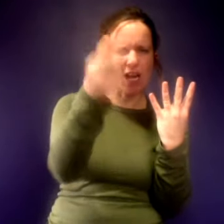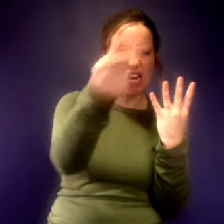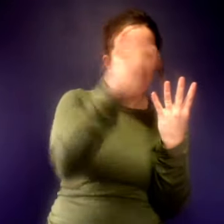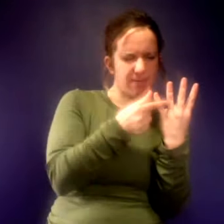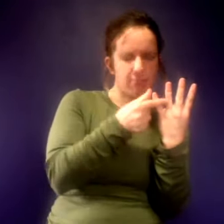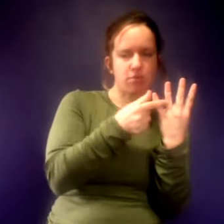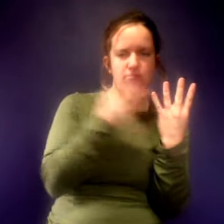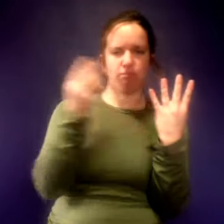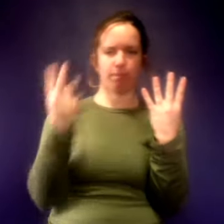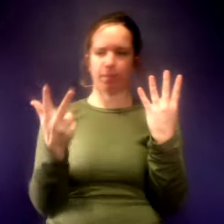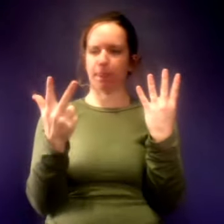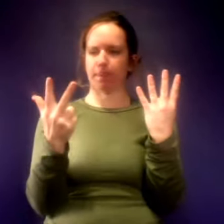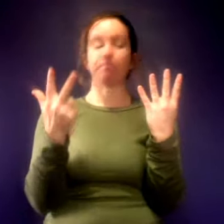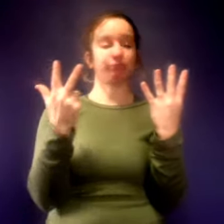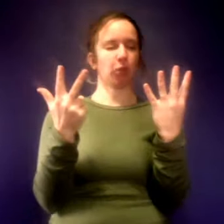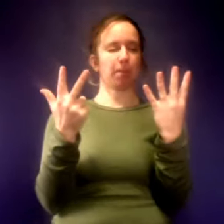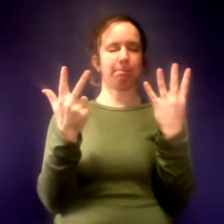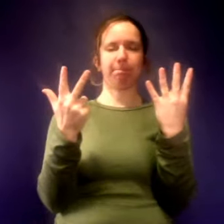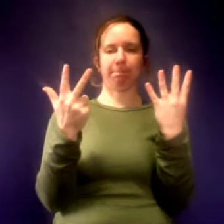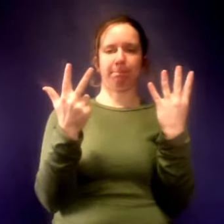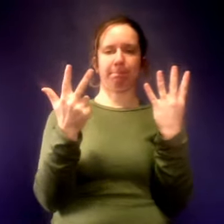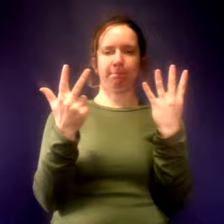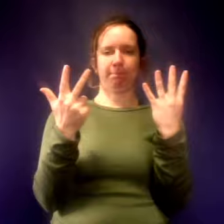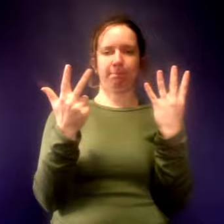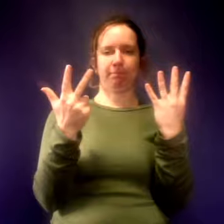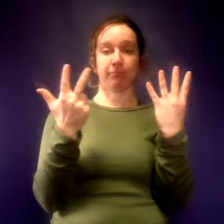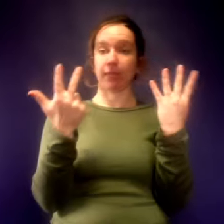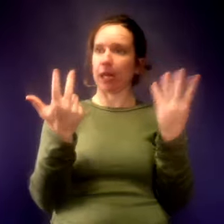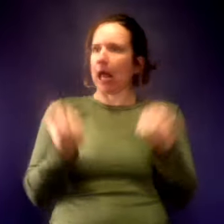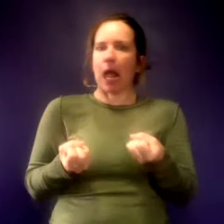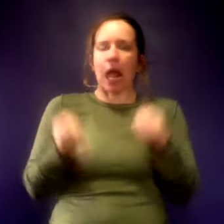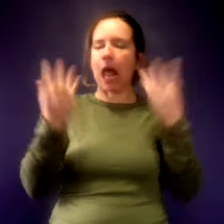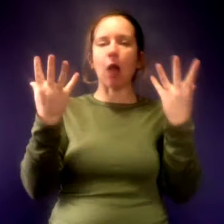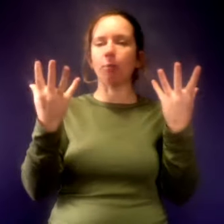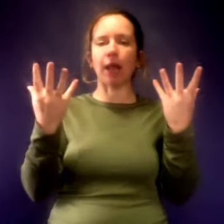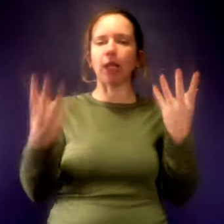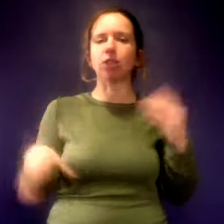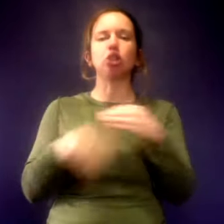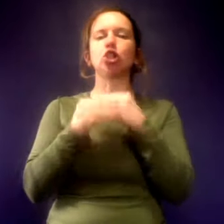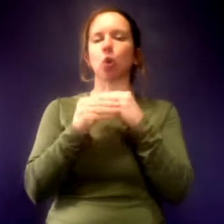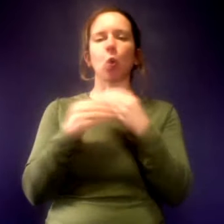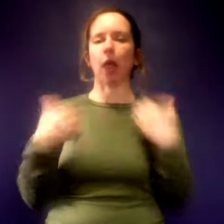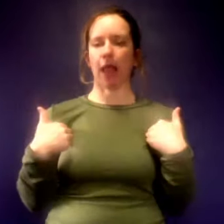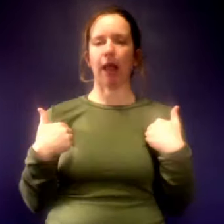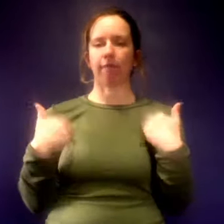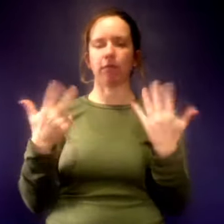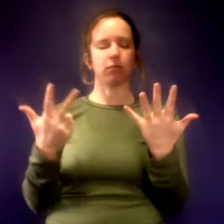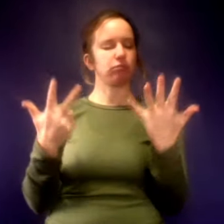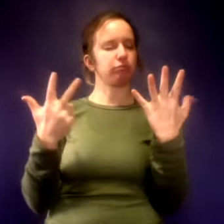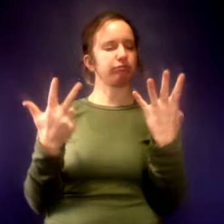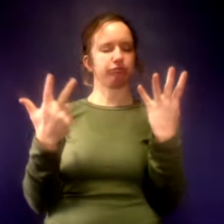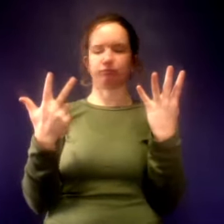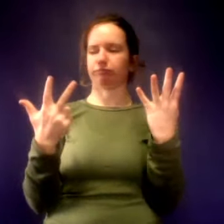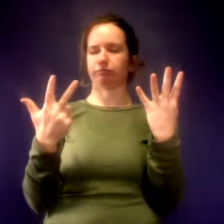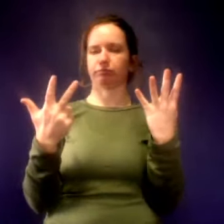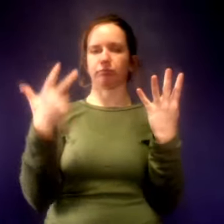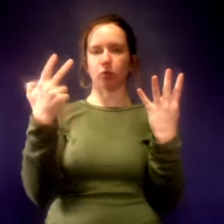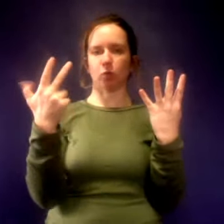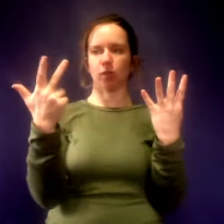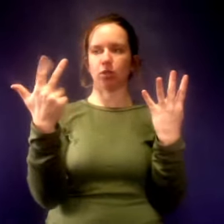3, 4. So how many total avocados do I have now? That's 1, 2,